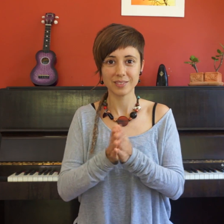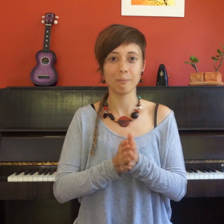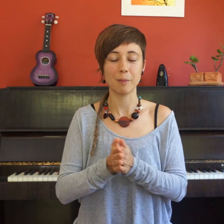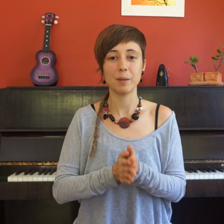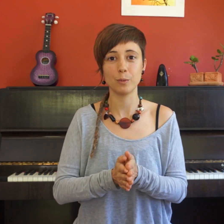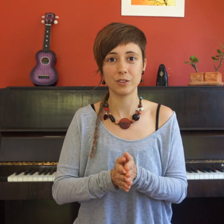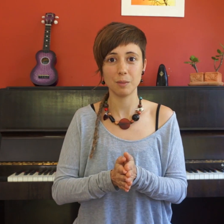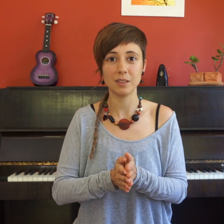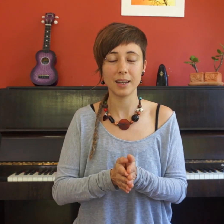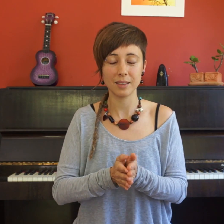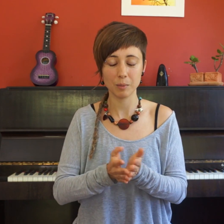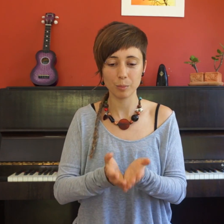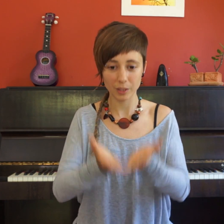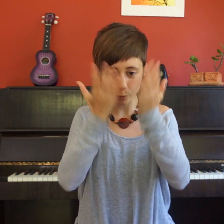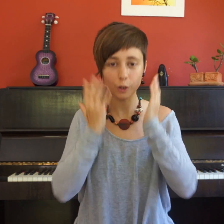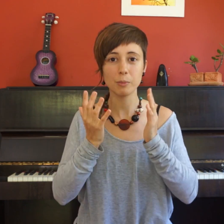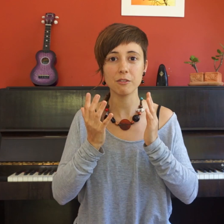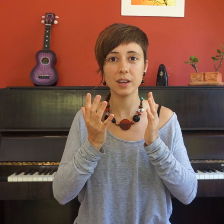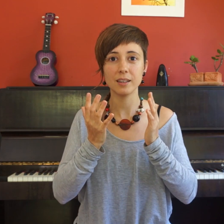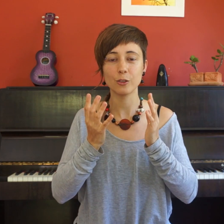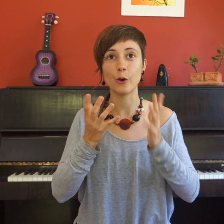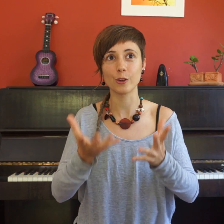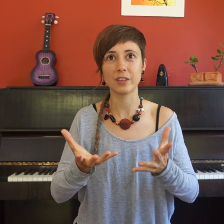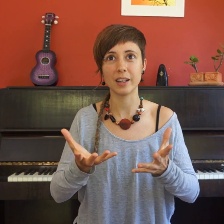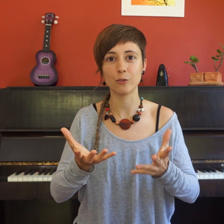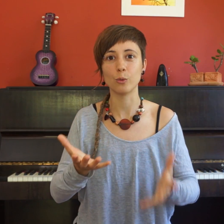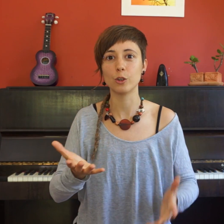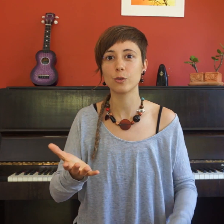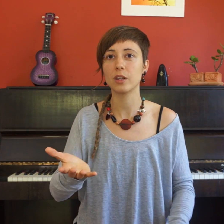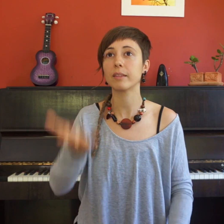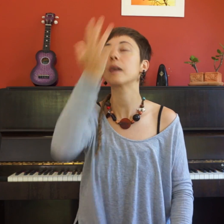My baby was imitating me, putting water on my face, so her sign for wash was like that.